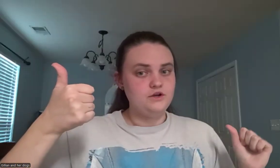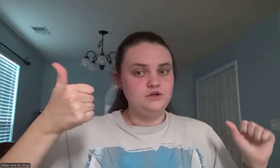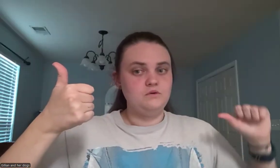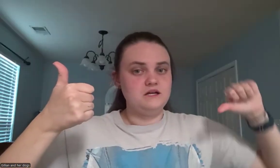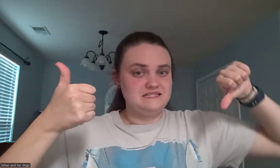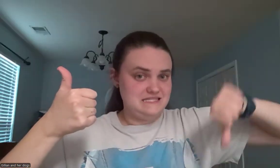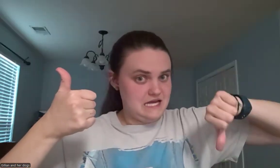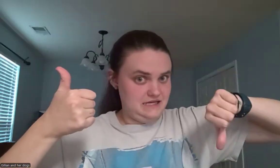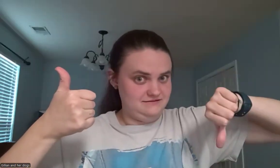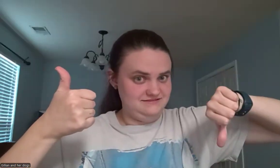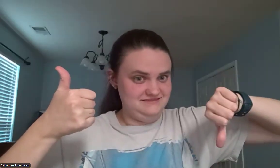you want to stay?